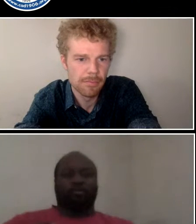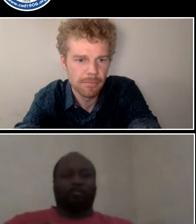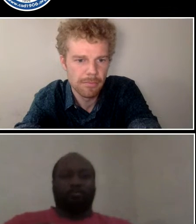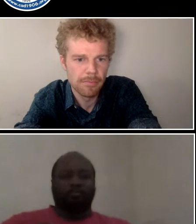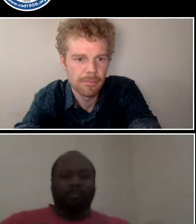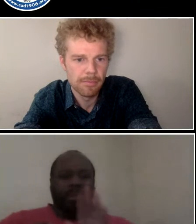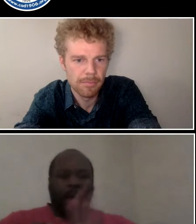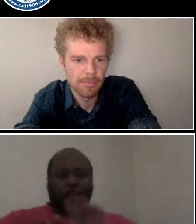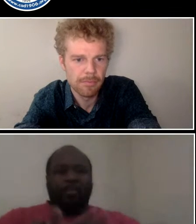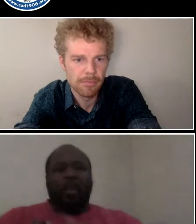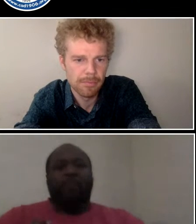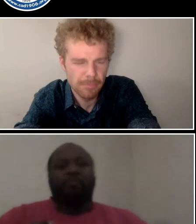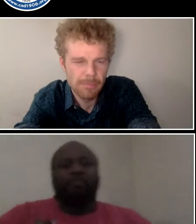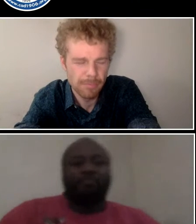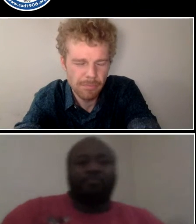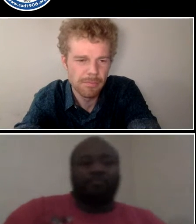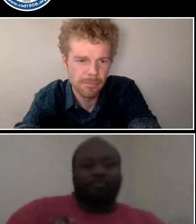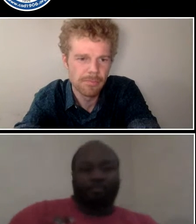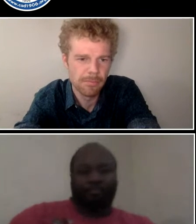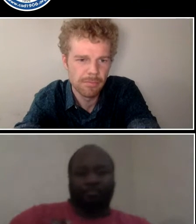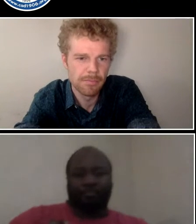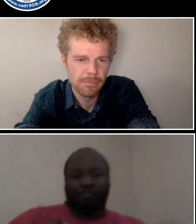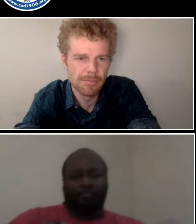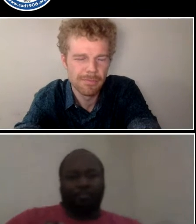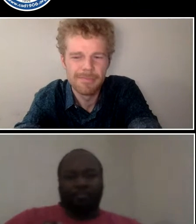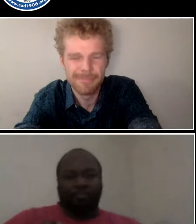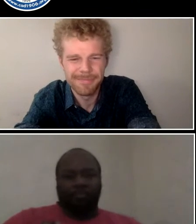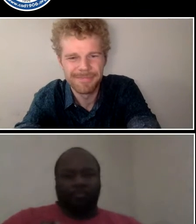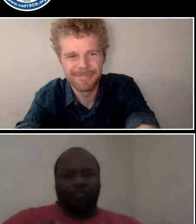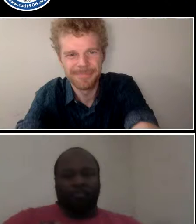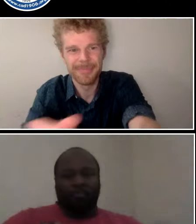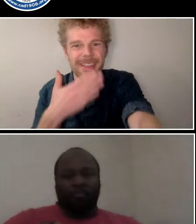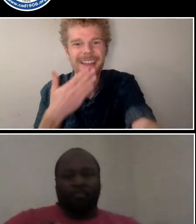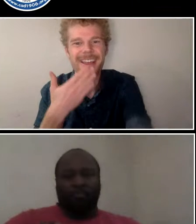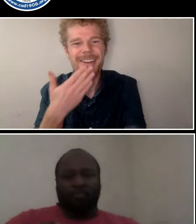To have better communication for a deaf person.